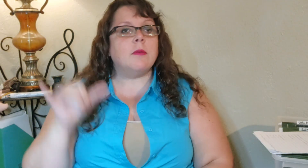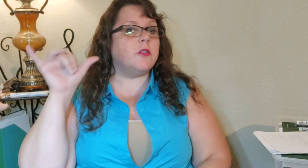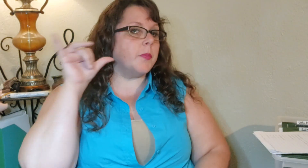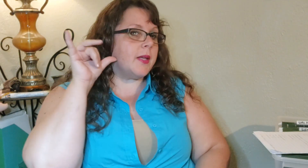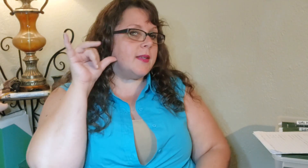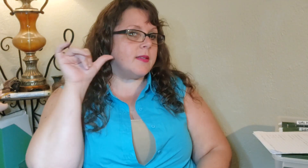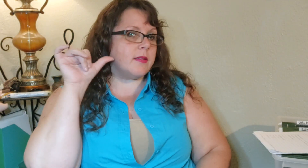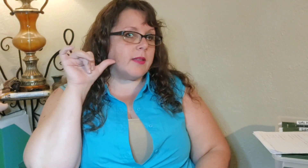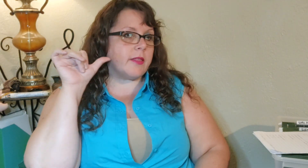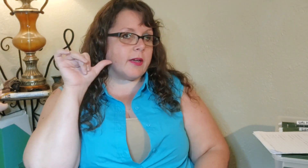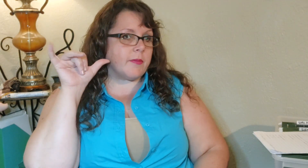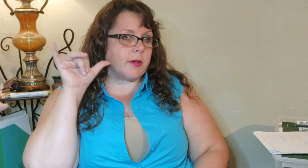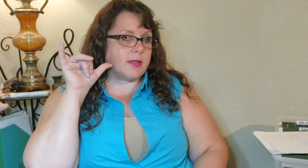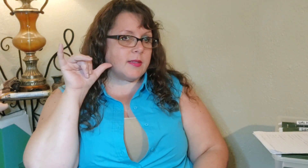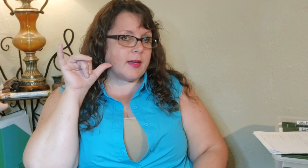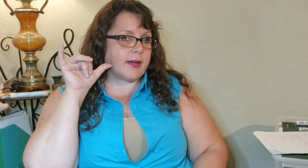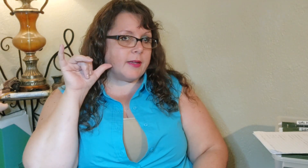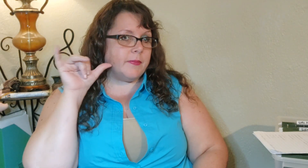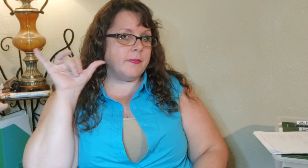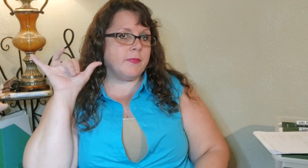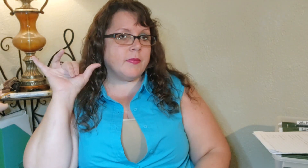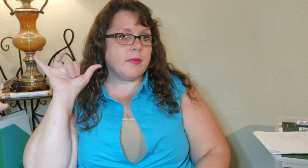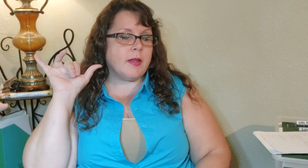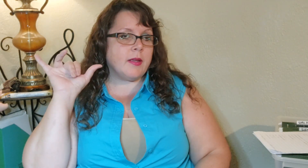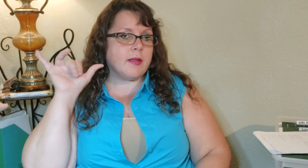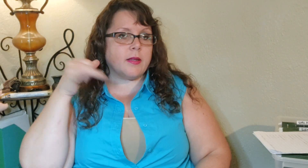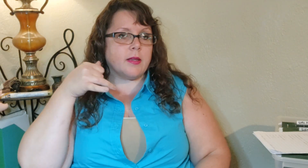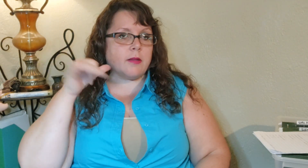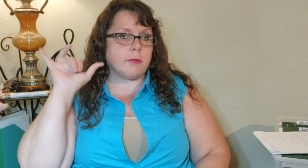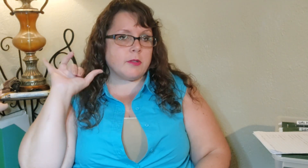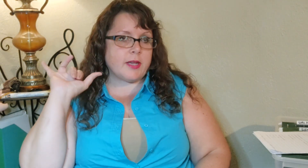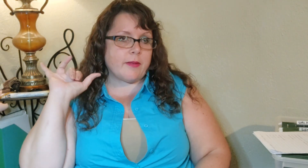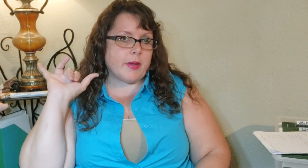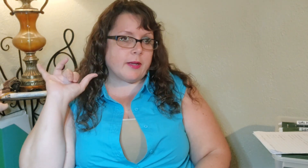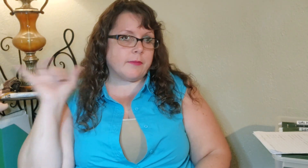which you place the thumb on the side and then rotate back.